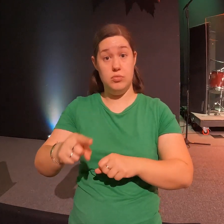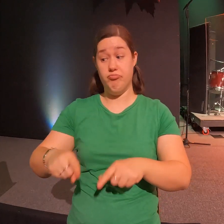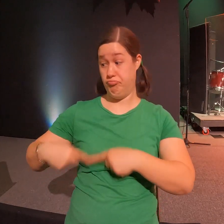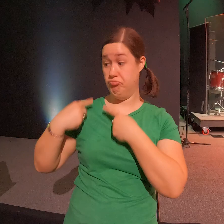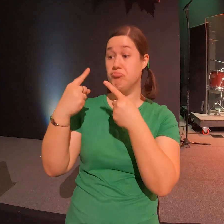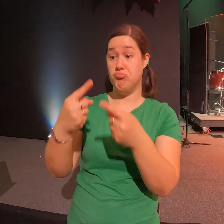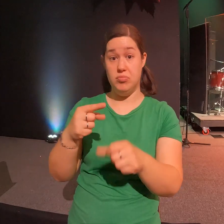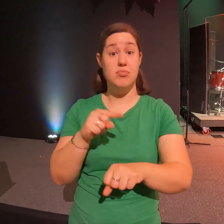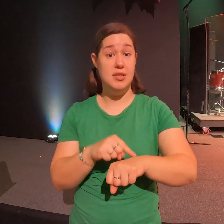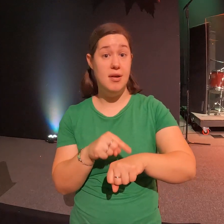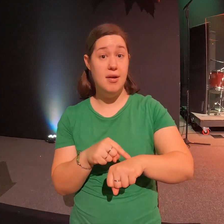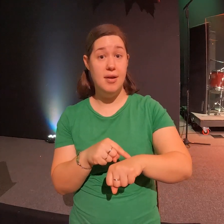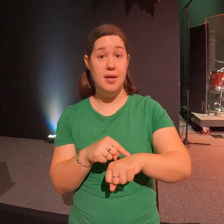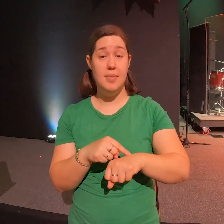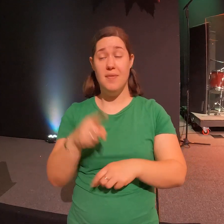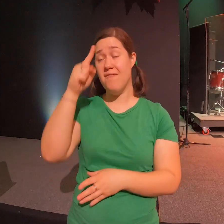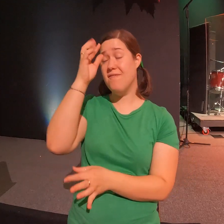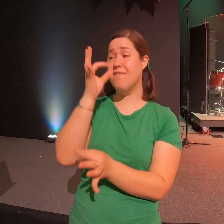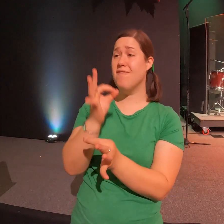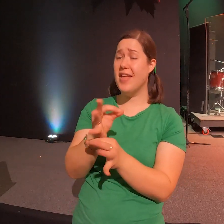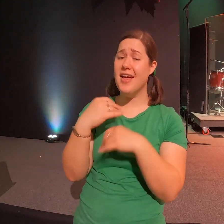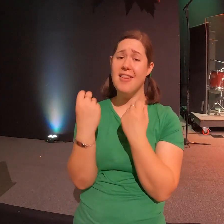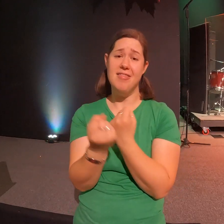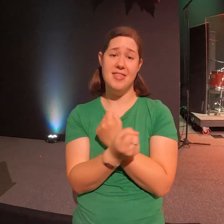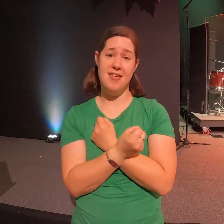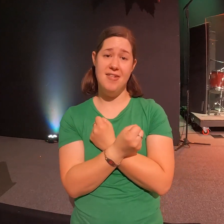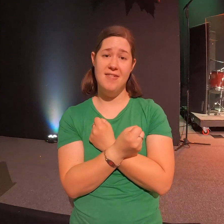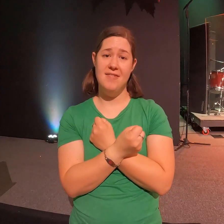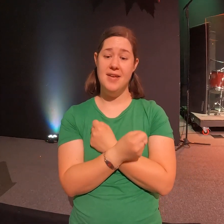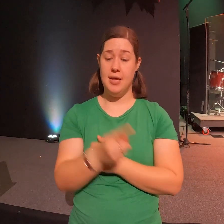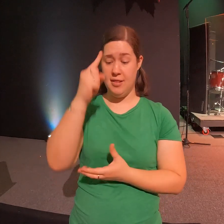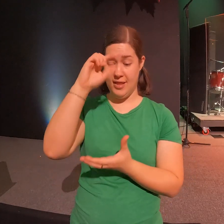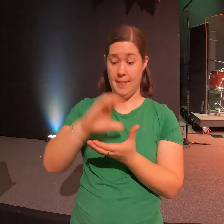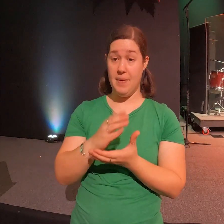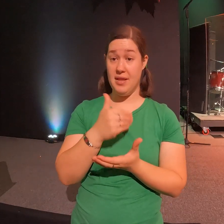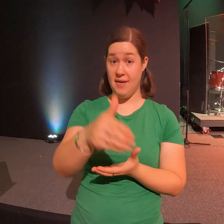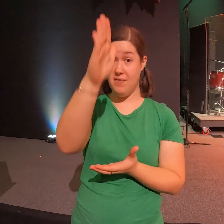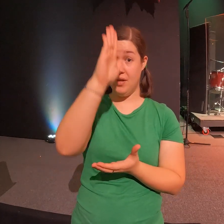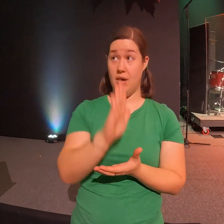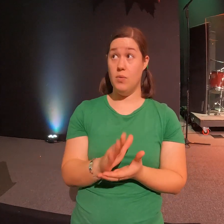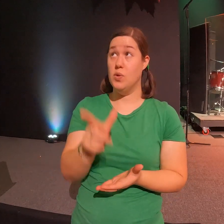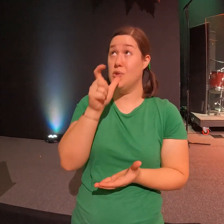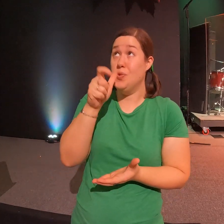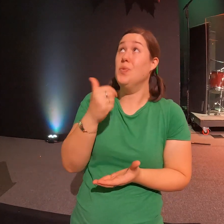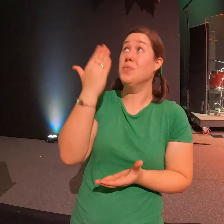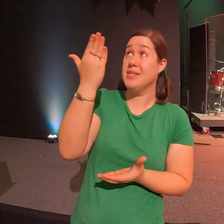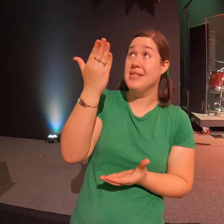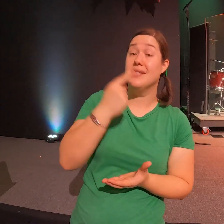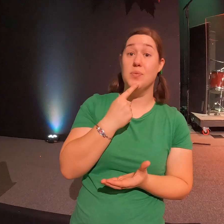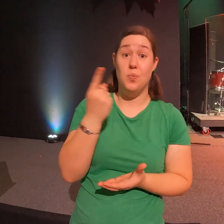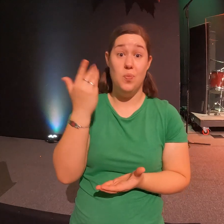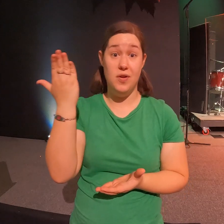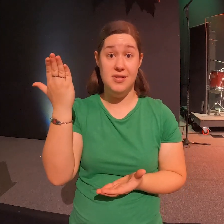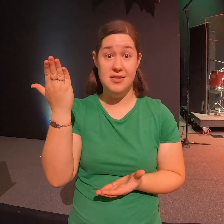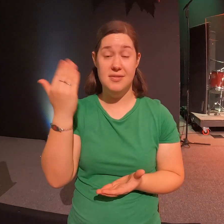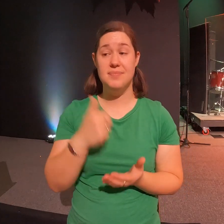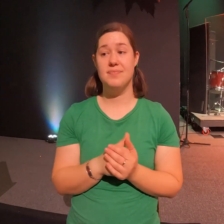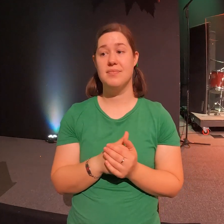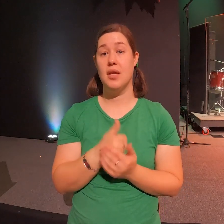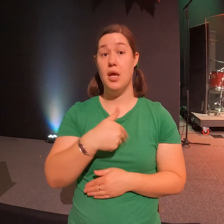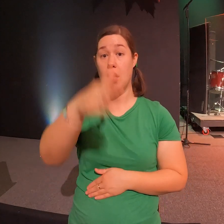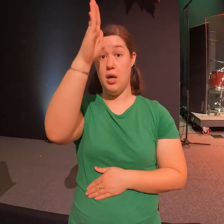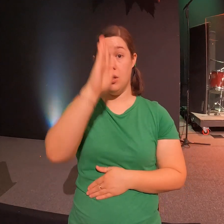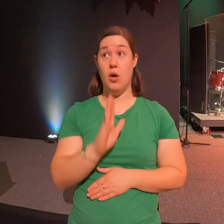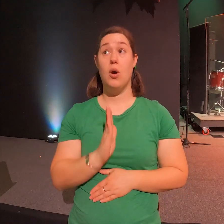love. And they believed that God was who God said God was, and God was going to do what God said God was going to